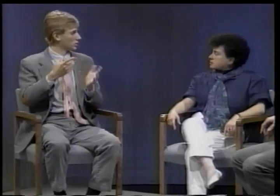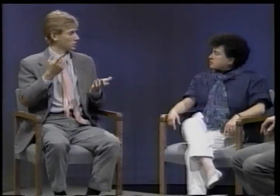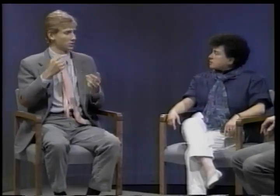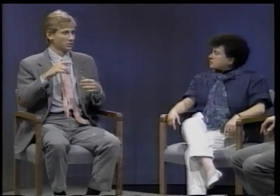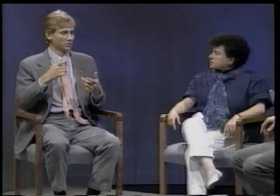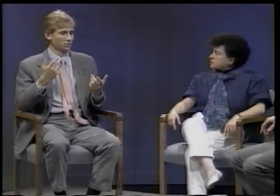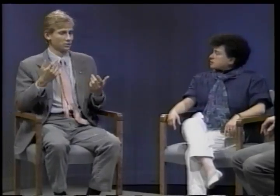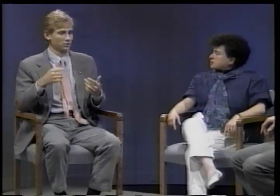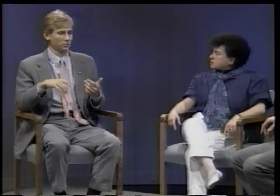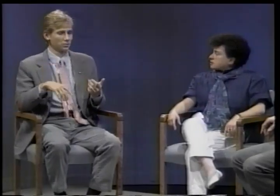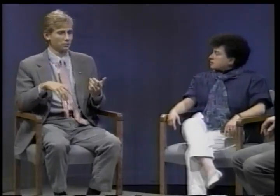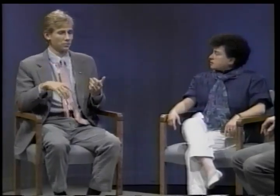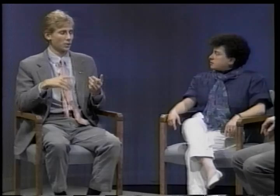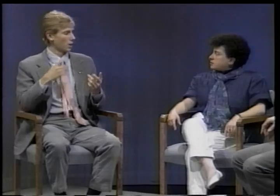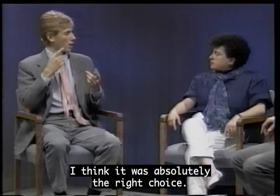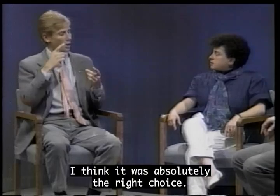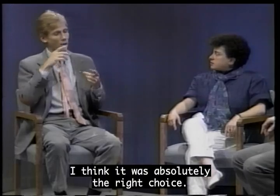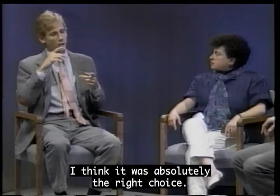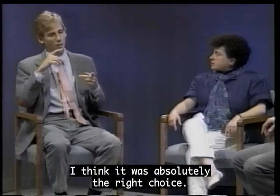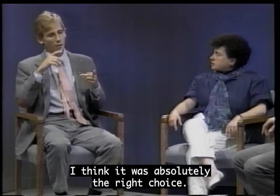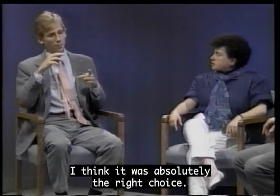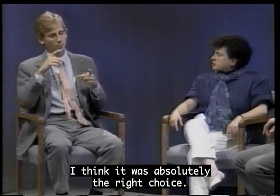I think it was absolutely the right choice.